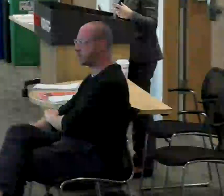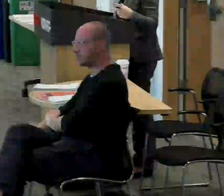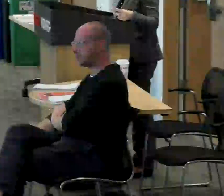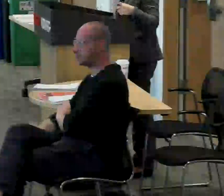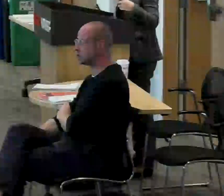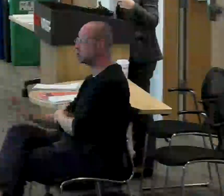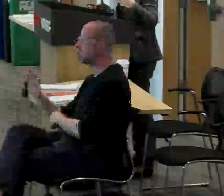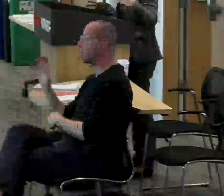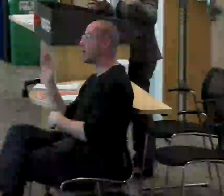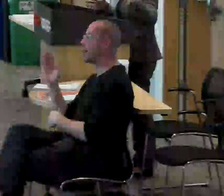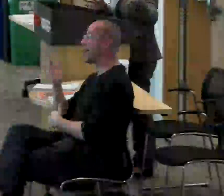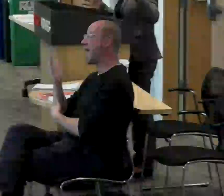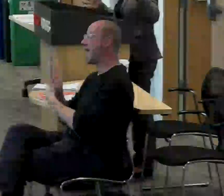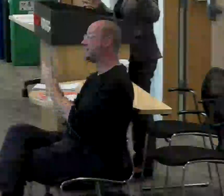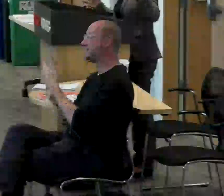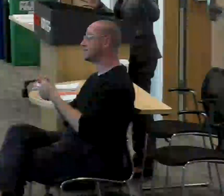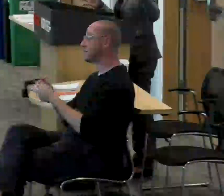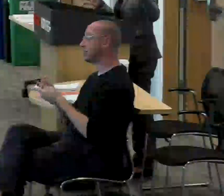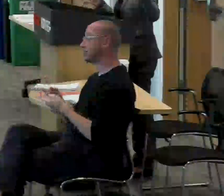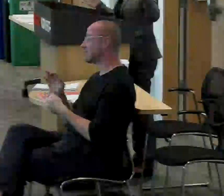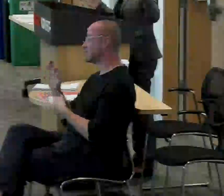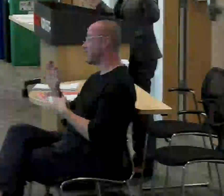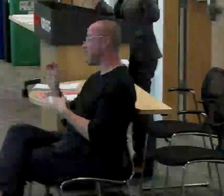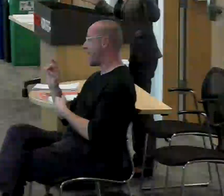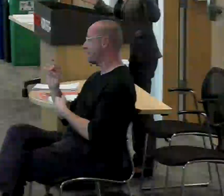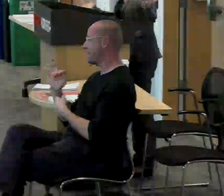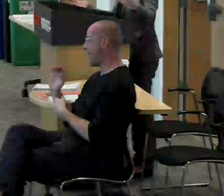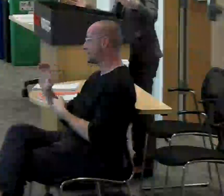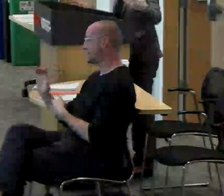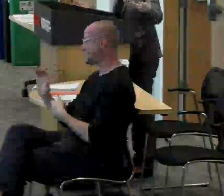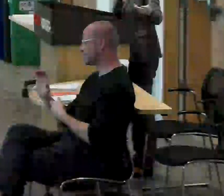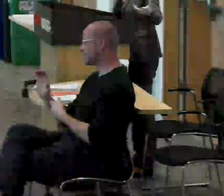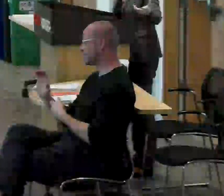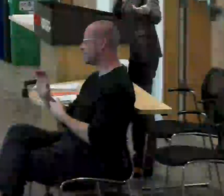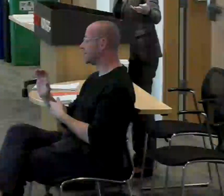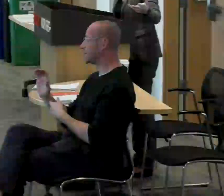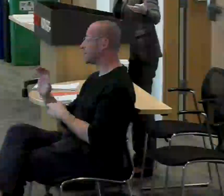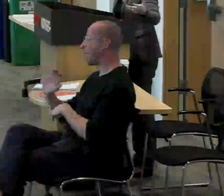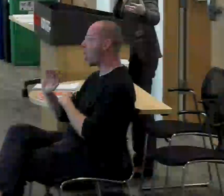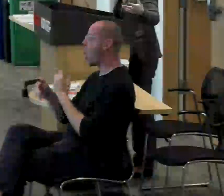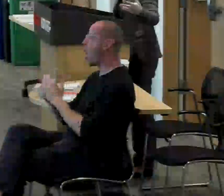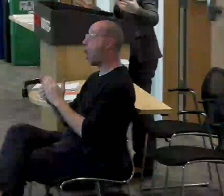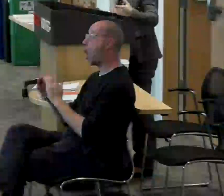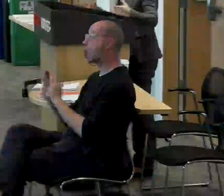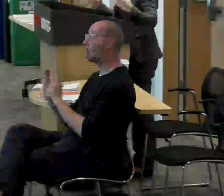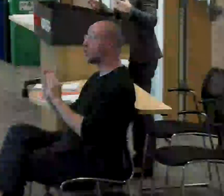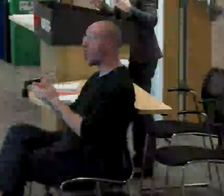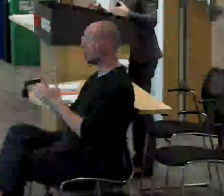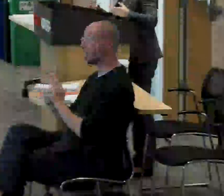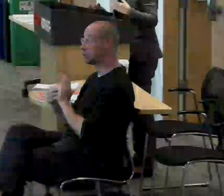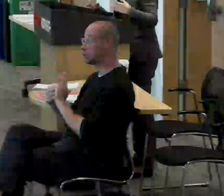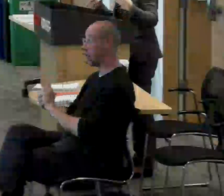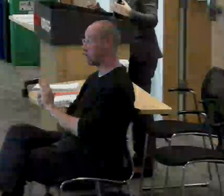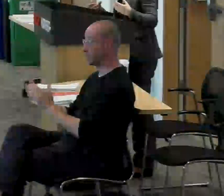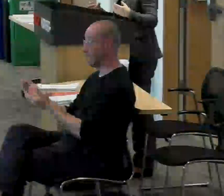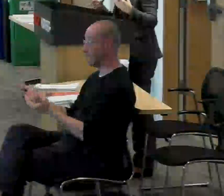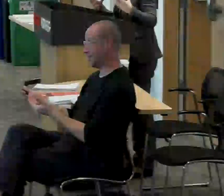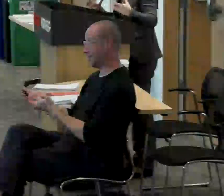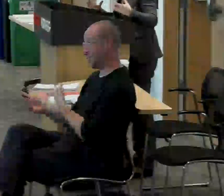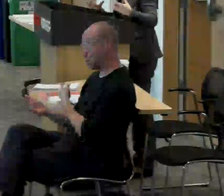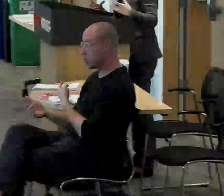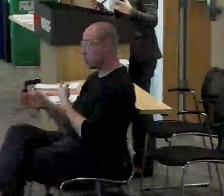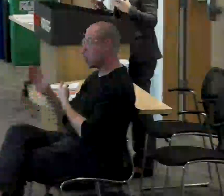the FDIC, all of the organizations represented here, we can partner and